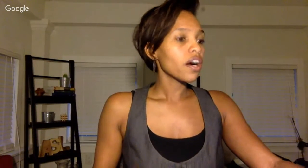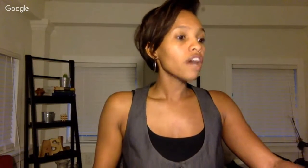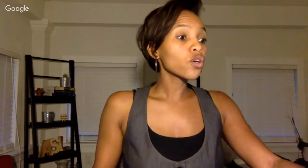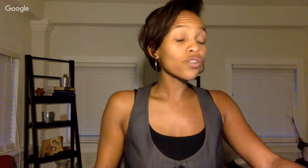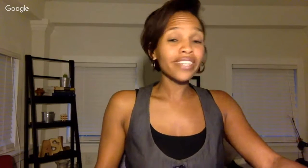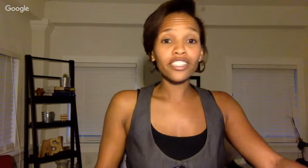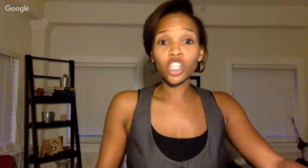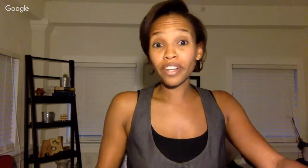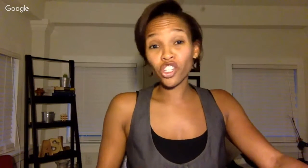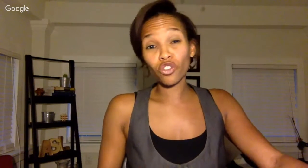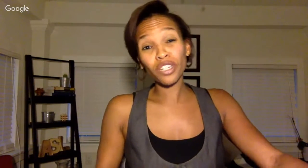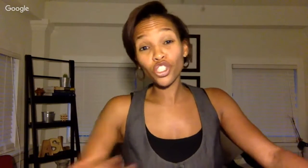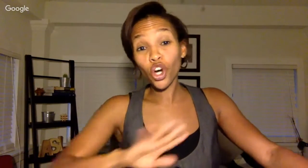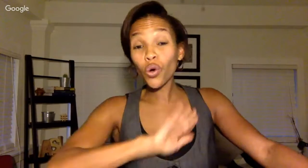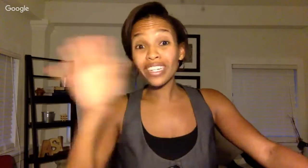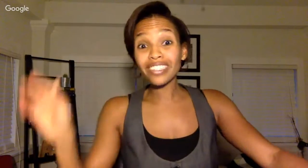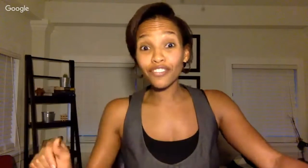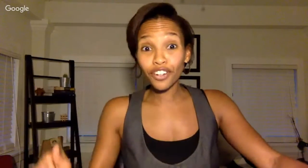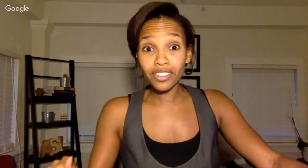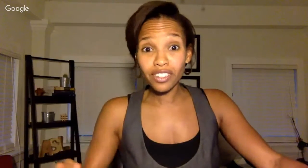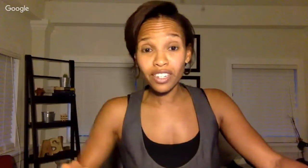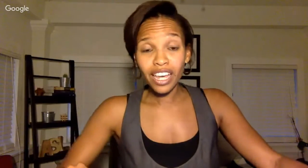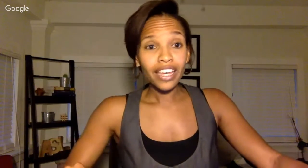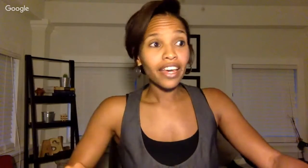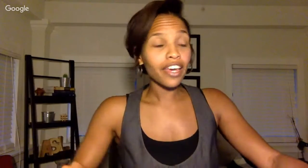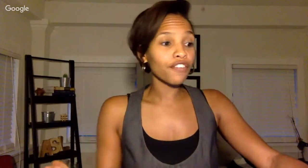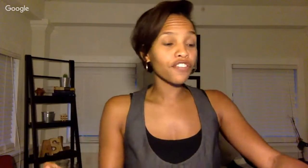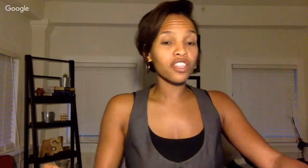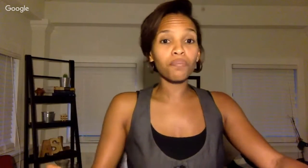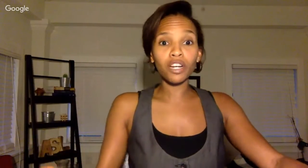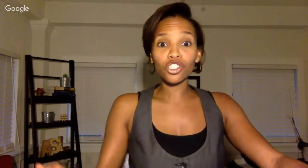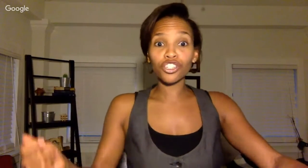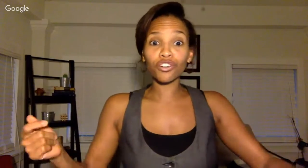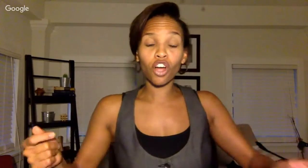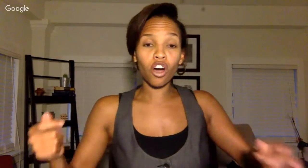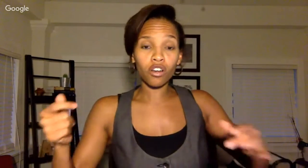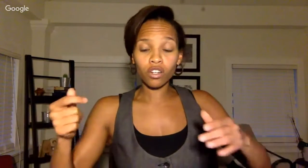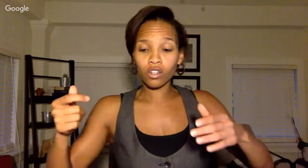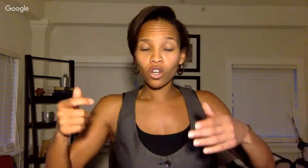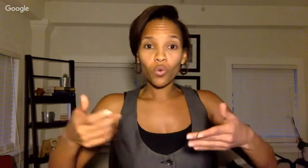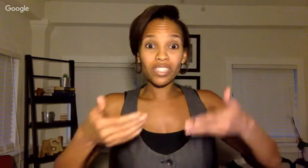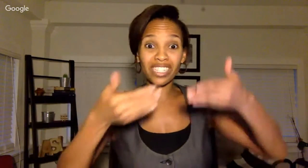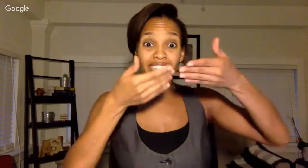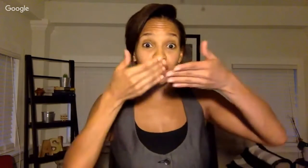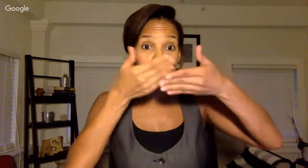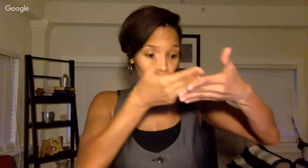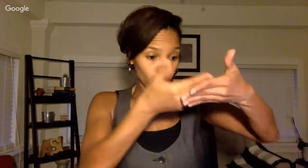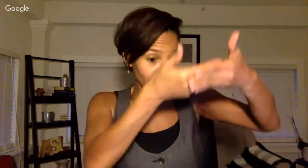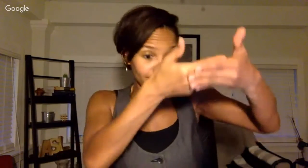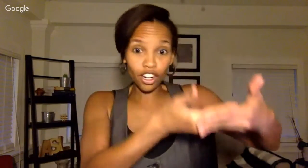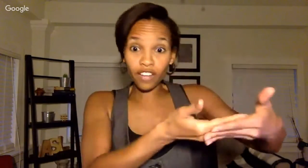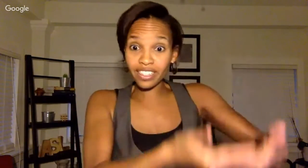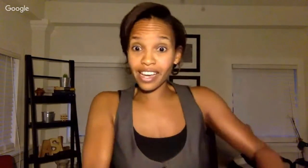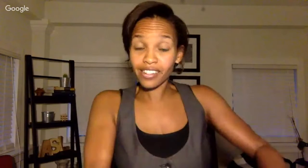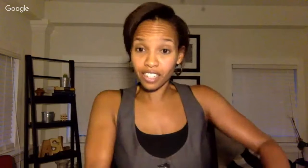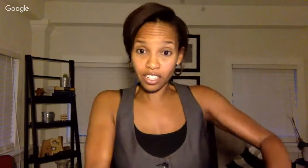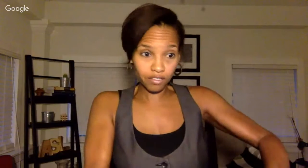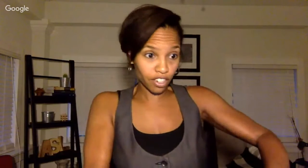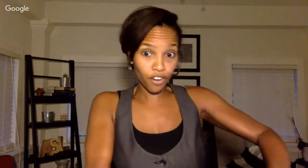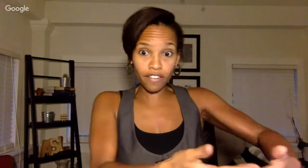Of course, that interpretation would be totally different if the blood sugar log was sitting right there on the desk in front of